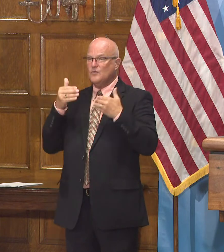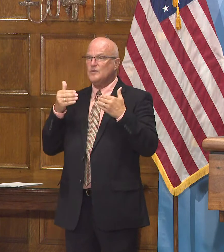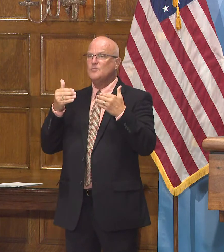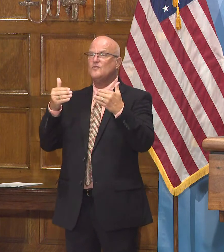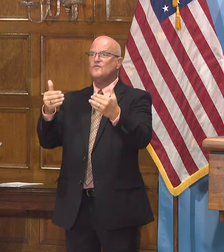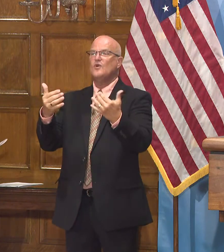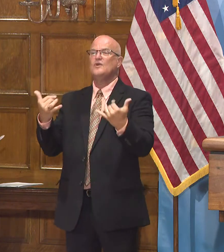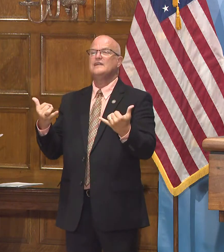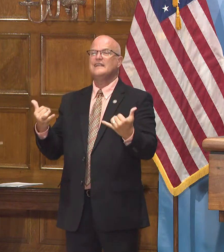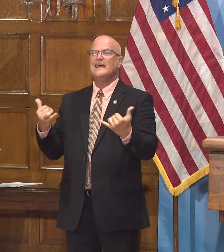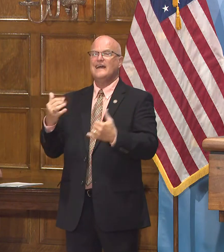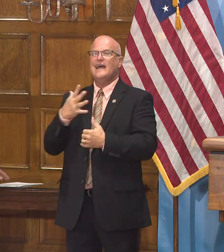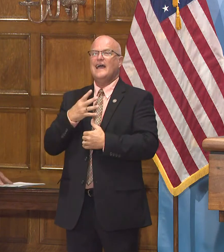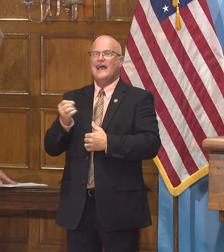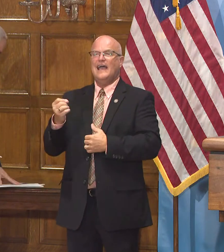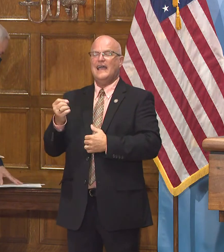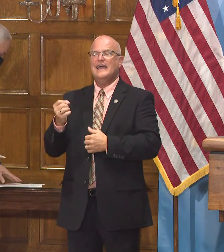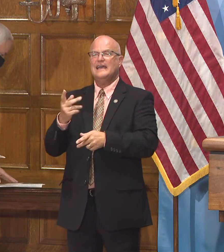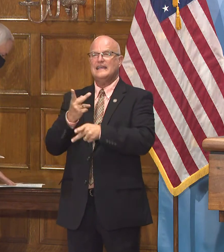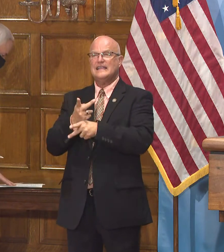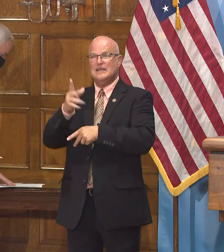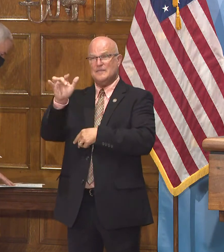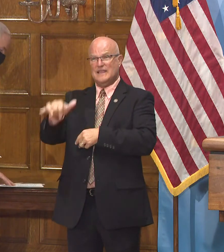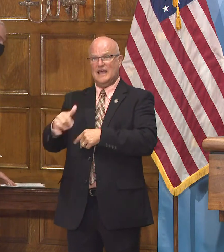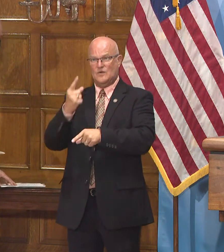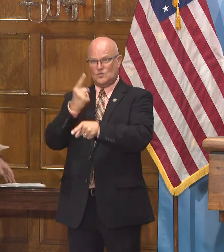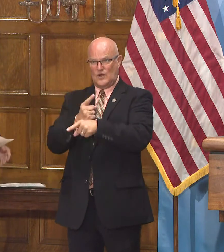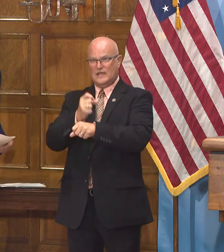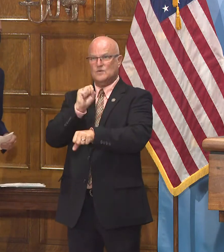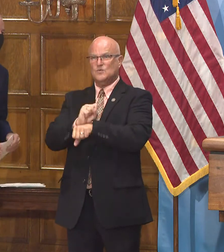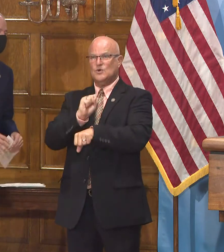forward, and let's keep doing that right work.